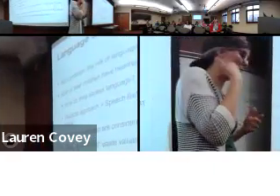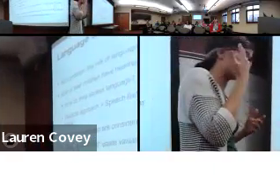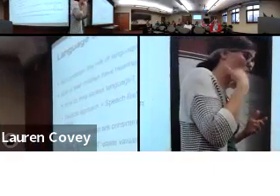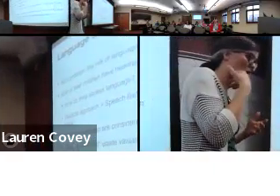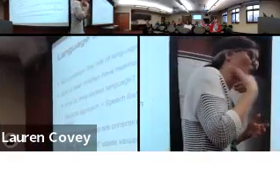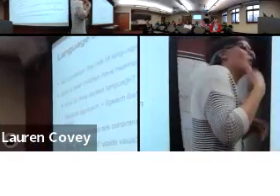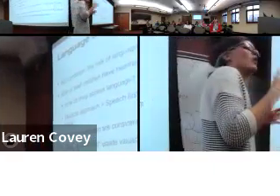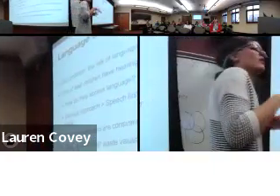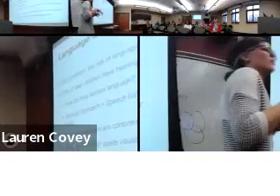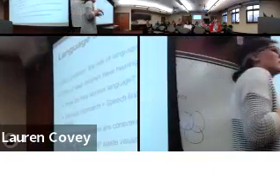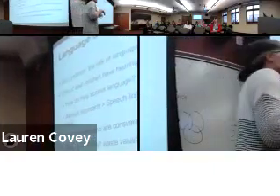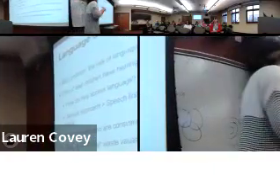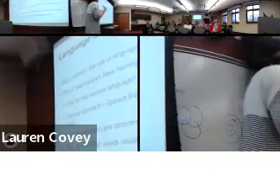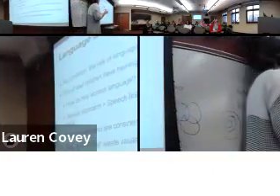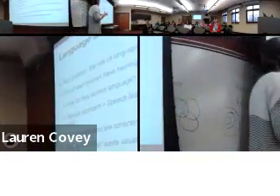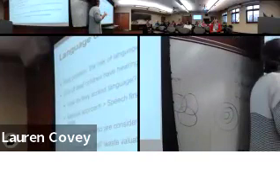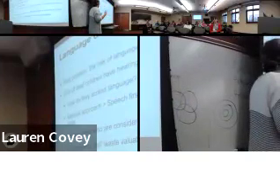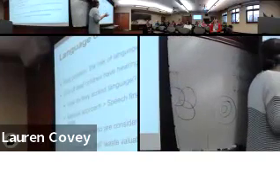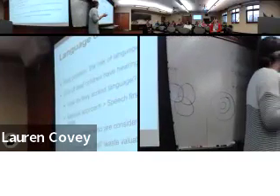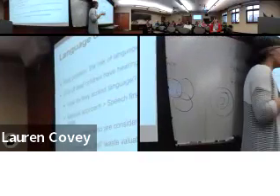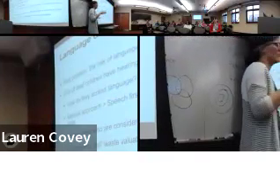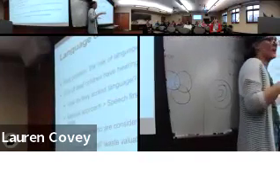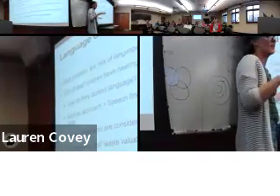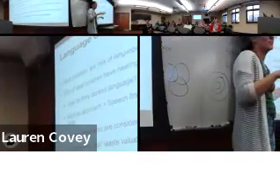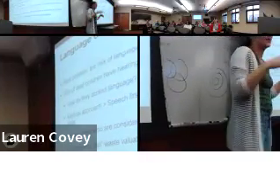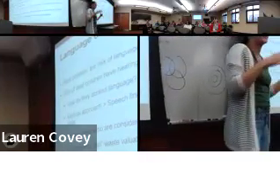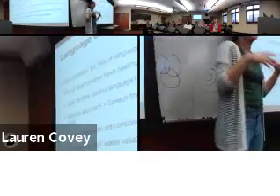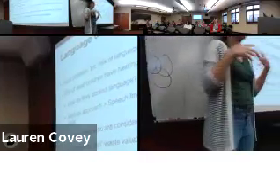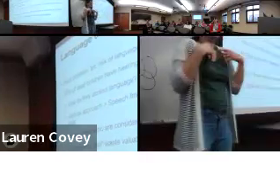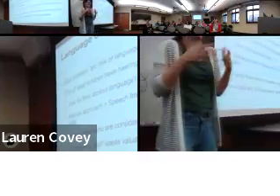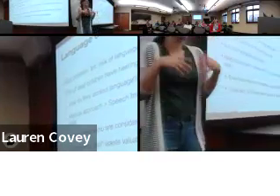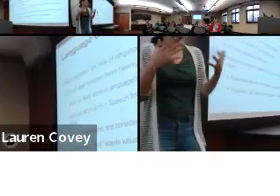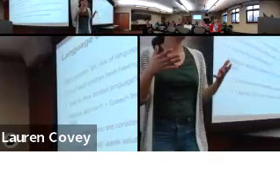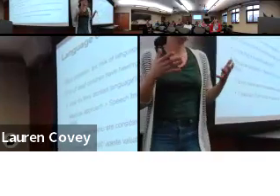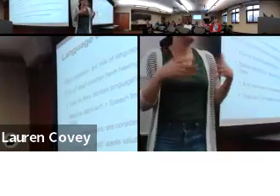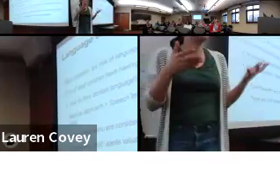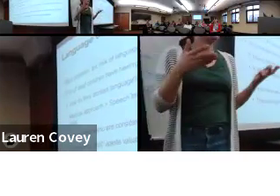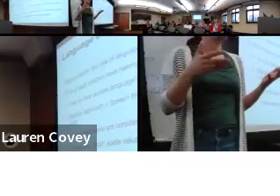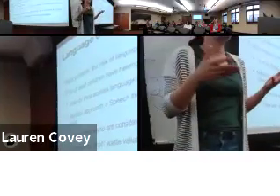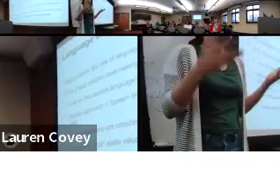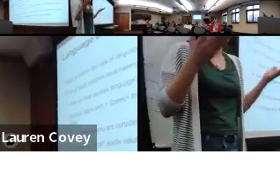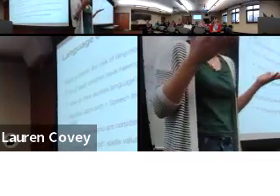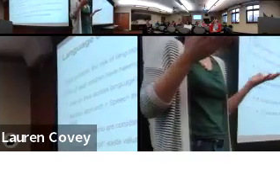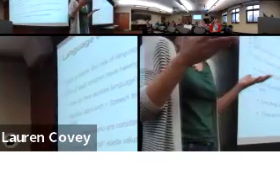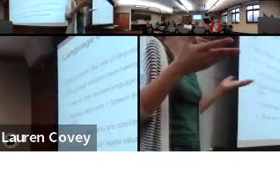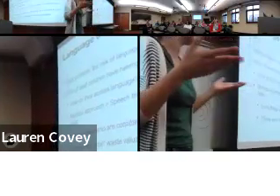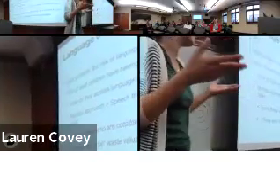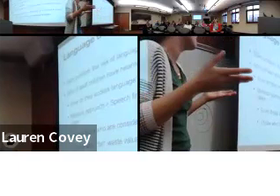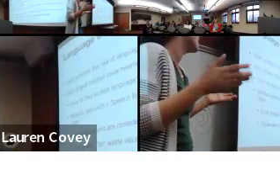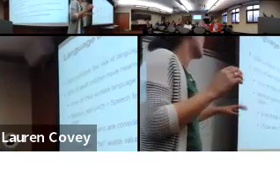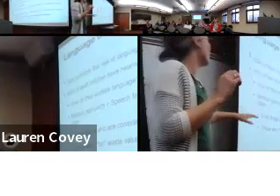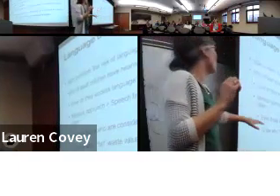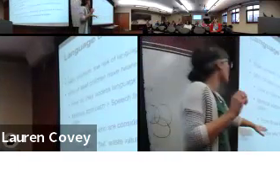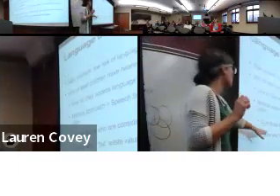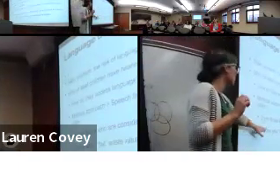getting the implant to work, all of those things, and yet at some point they fail, meaning they can't do it, they're not acquiring speech, they're not being